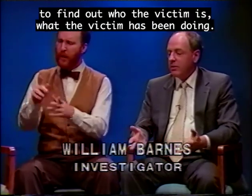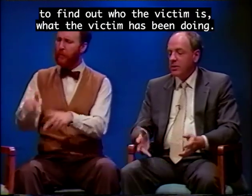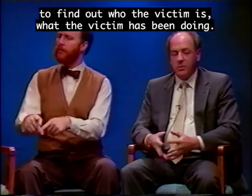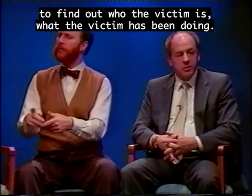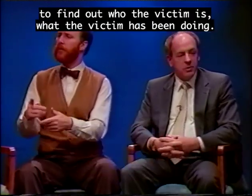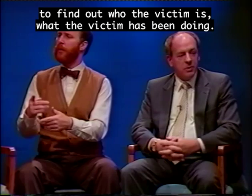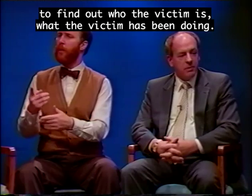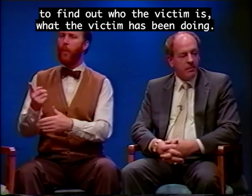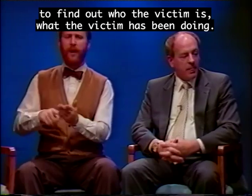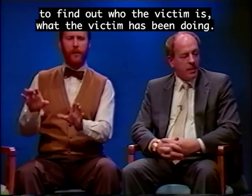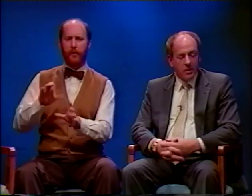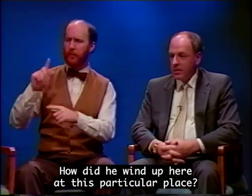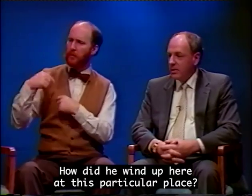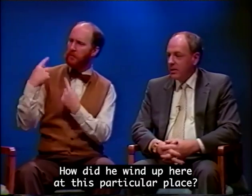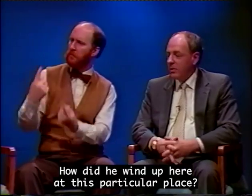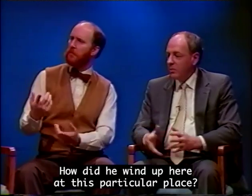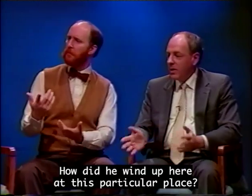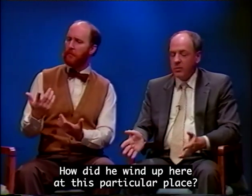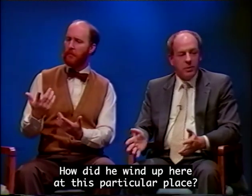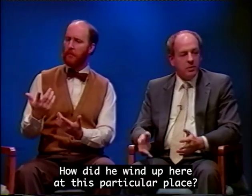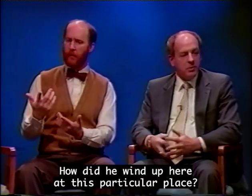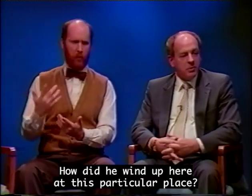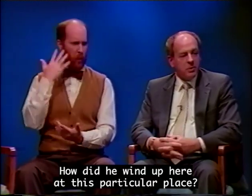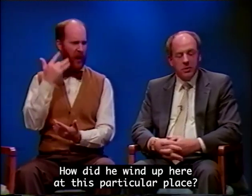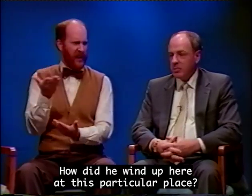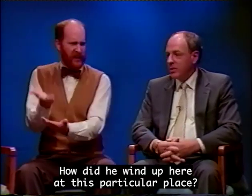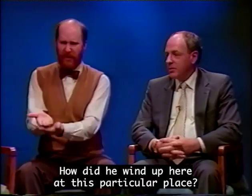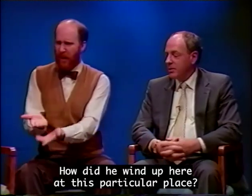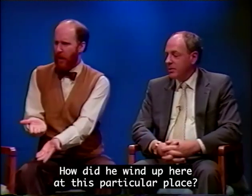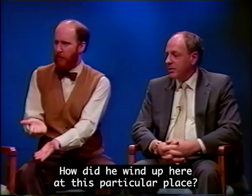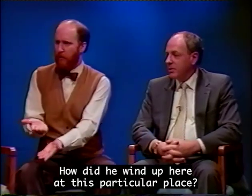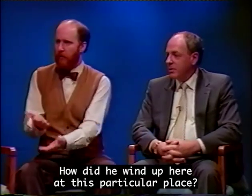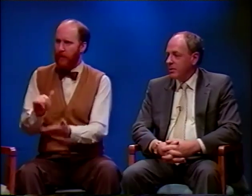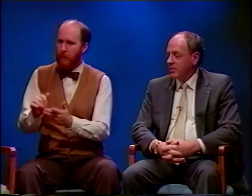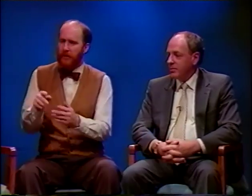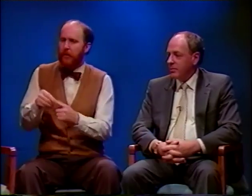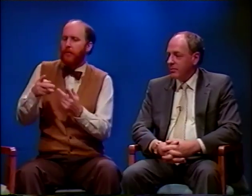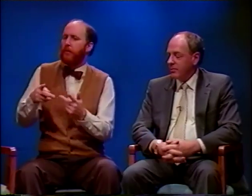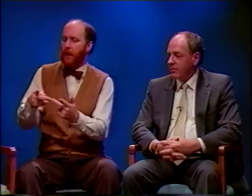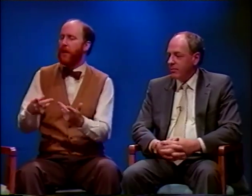the victim has been doing, how did he wind up here at this particular place.